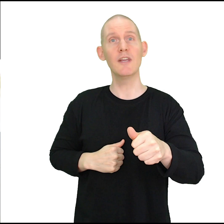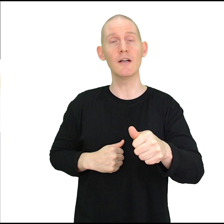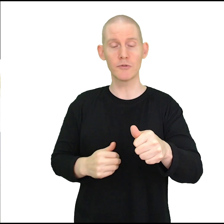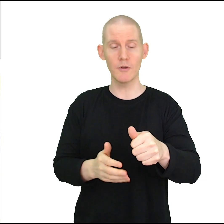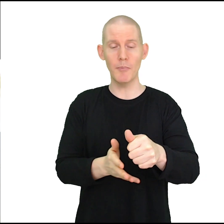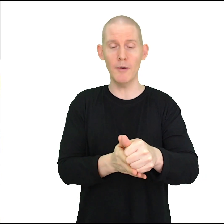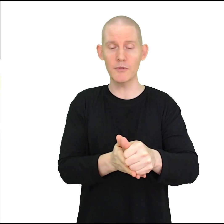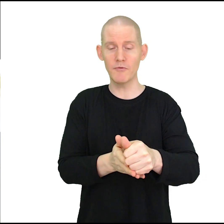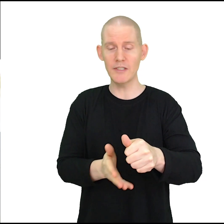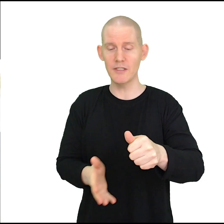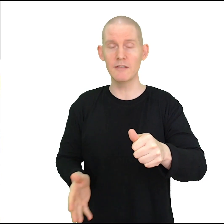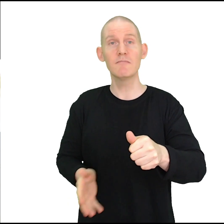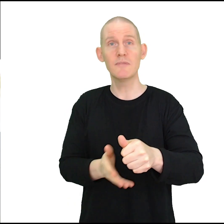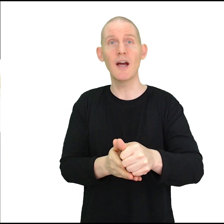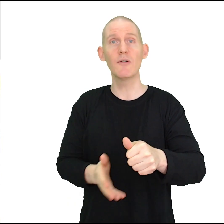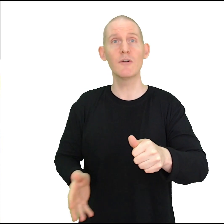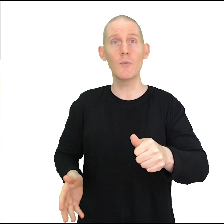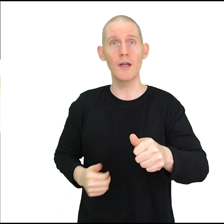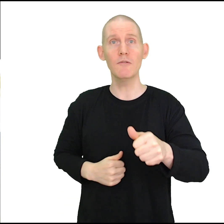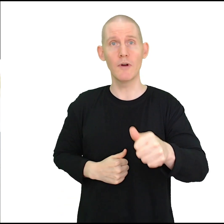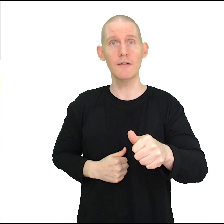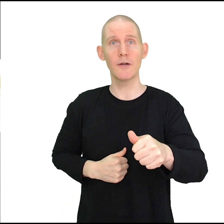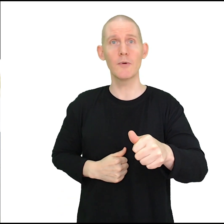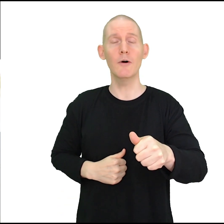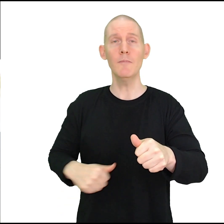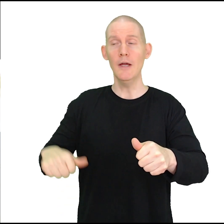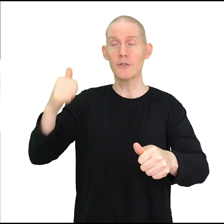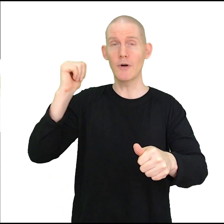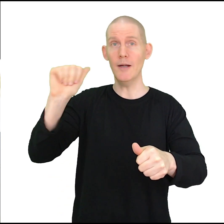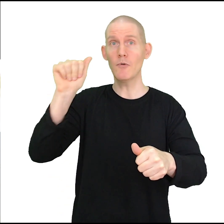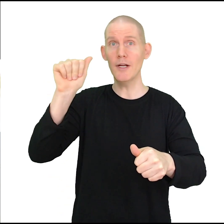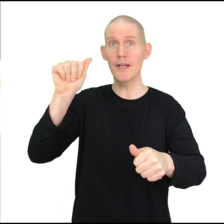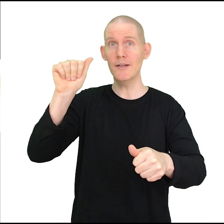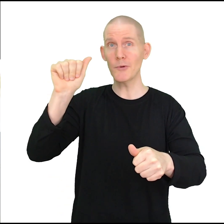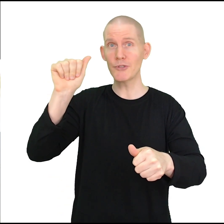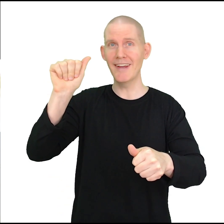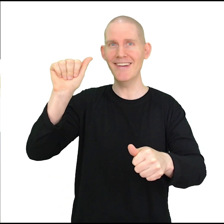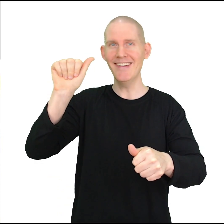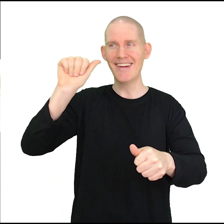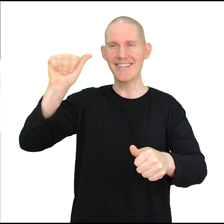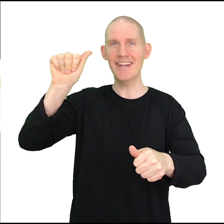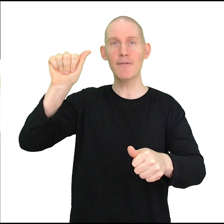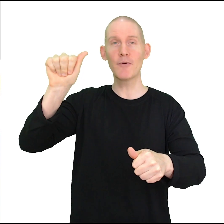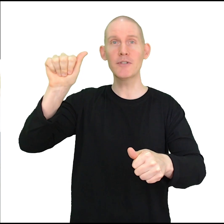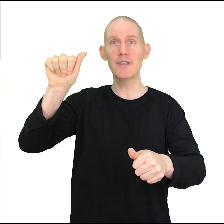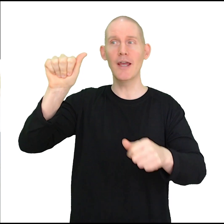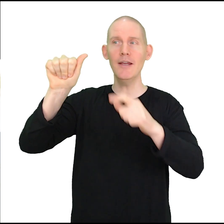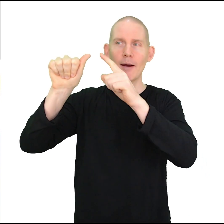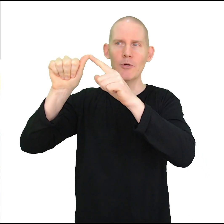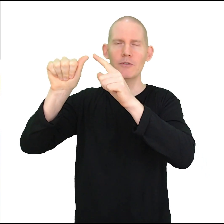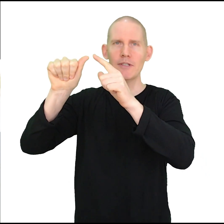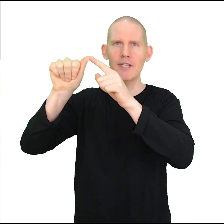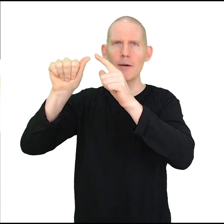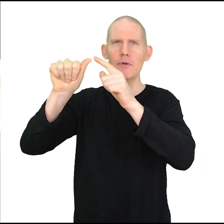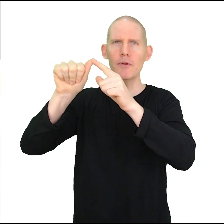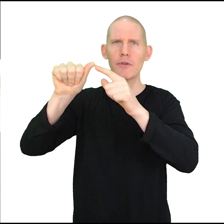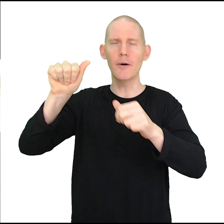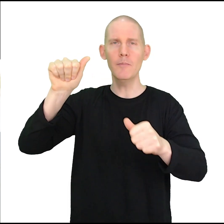So the palm's facing down and away, right? There we go. So I'm right-handed once again. Take that first A. I'm going to use the tip of the thumb. I'm